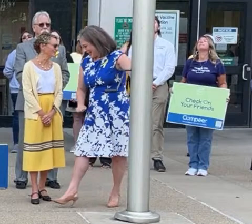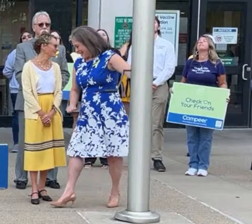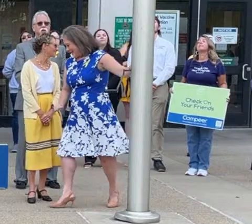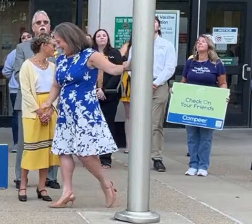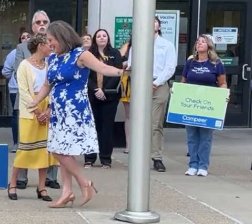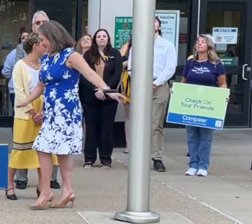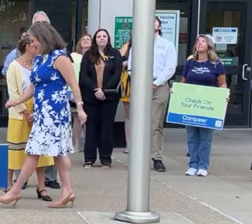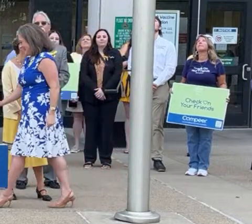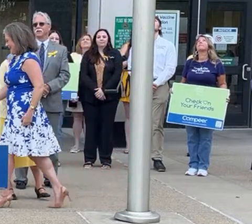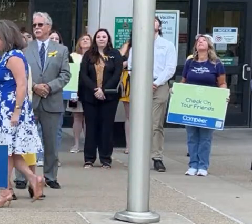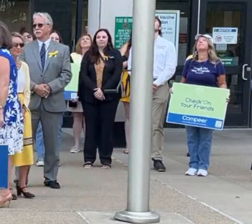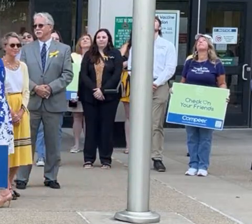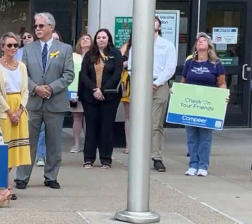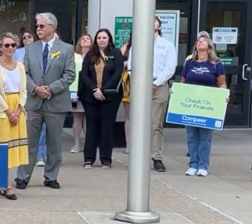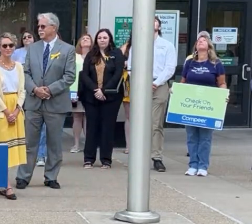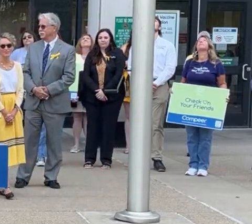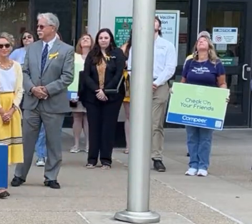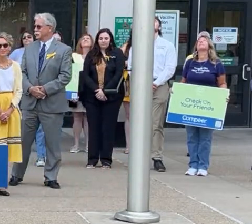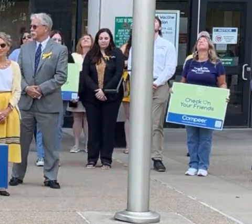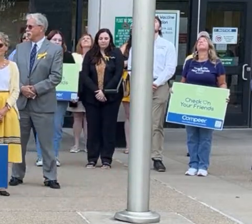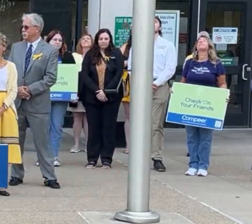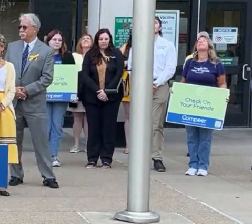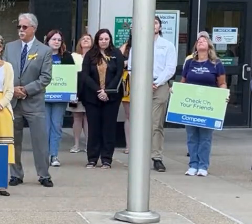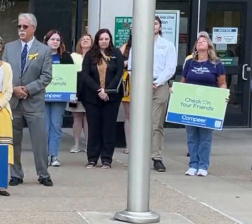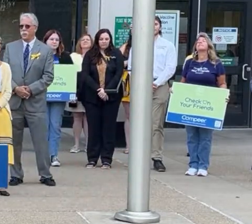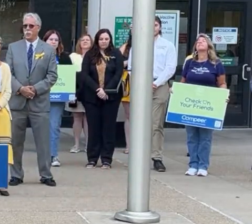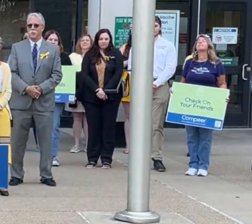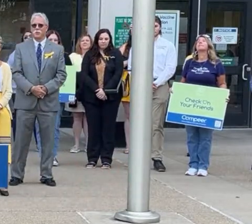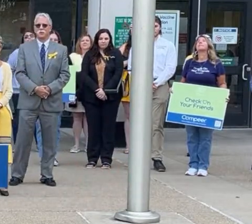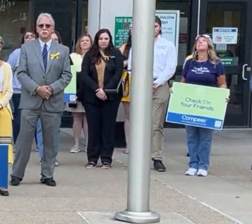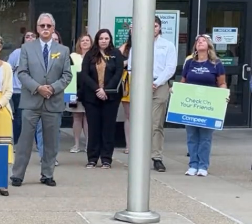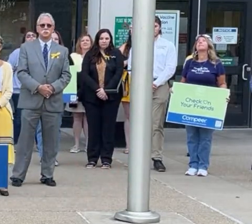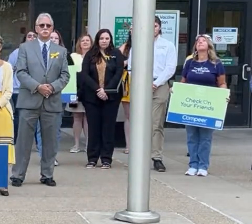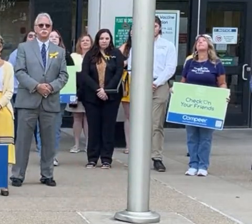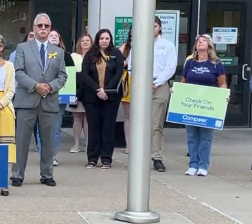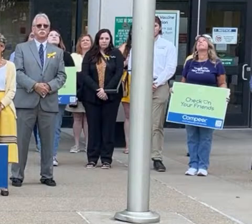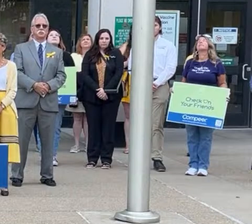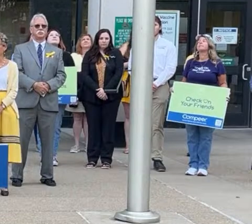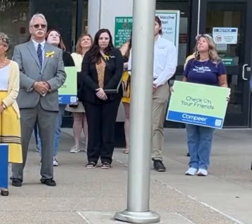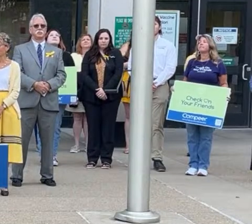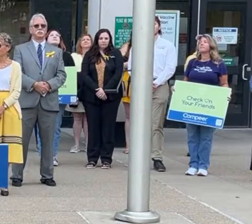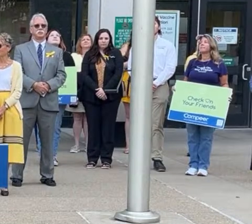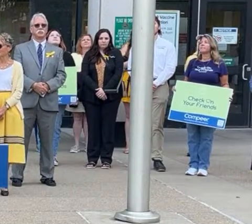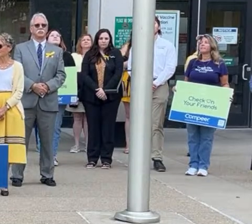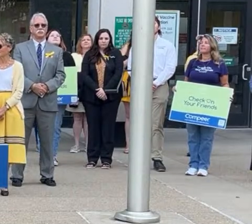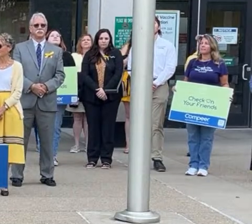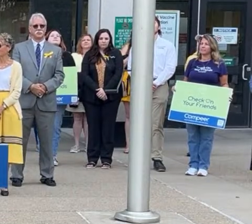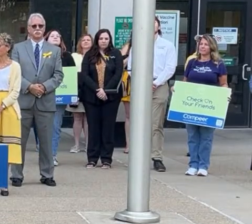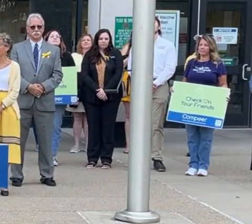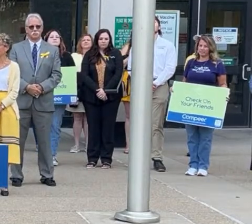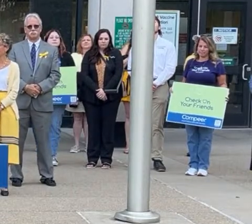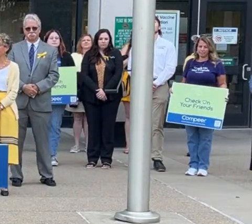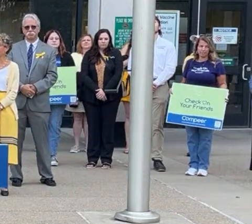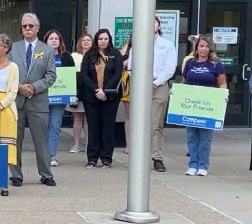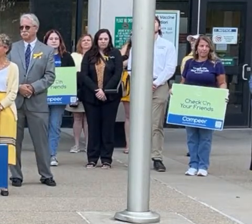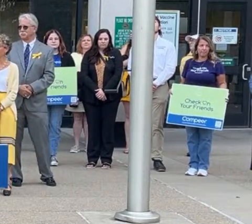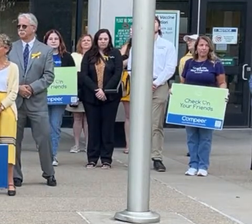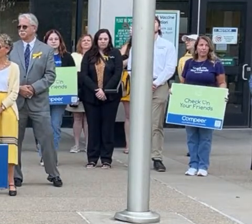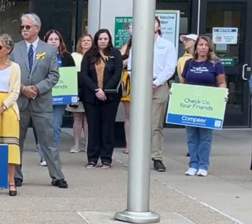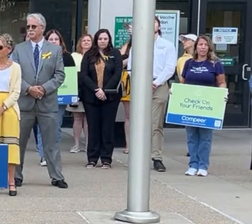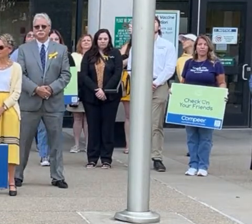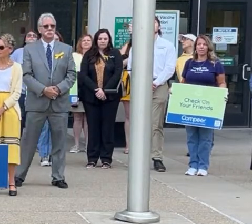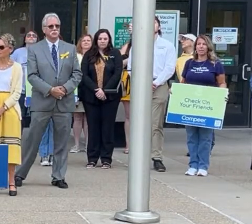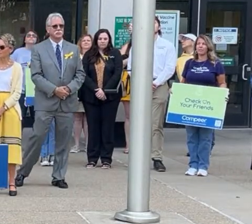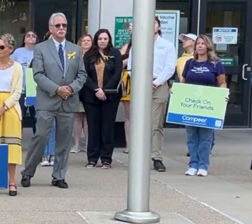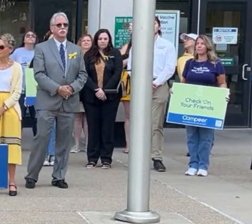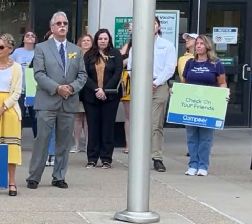that you're feeling real down. Your depression is real and it's loud. But don't give her no leverage, don't let it affect you. It's better you're seeing it now. Nothing seen is an accident,